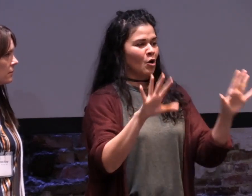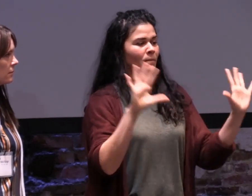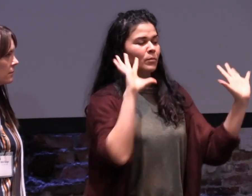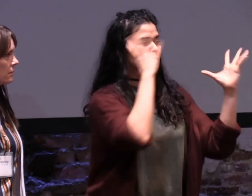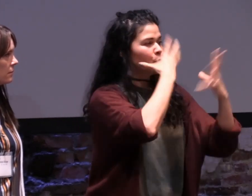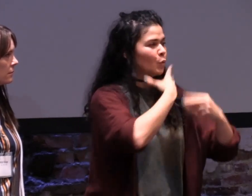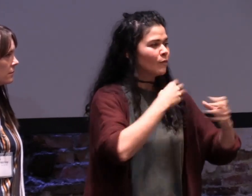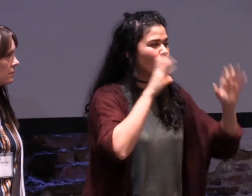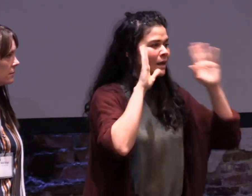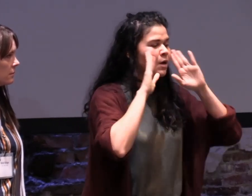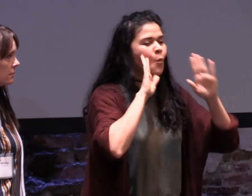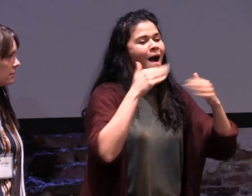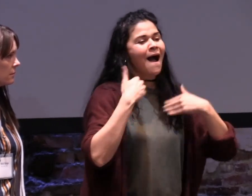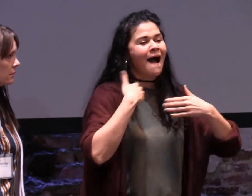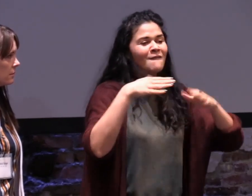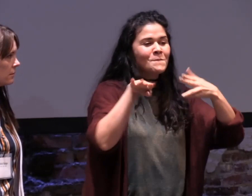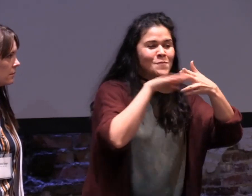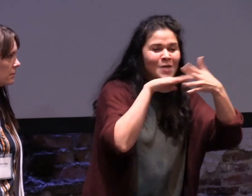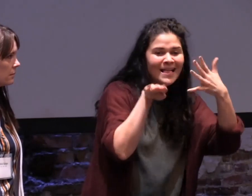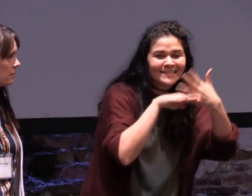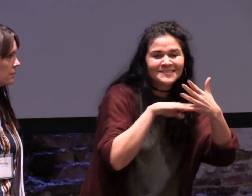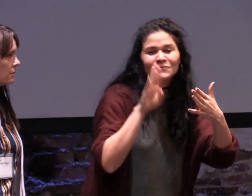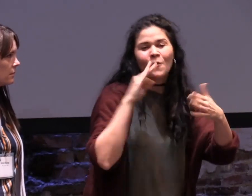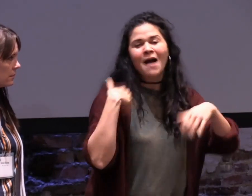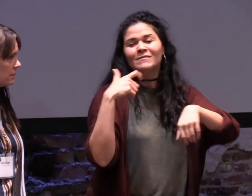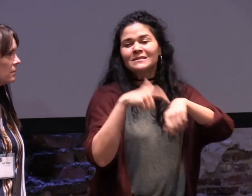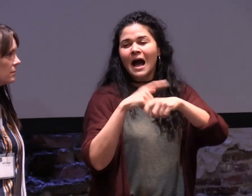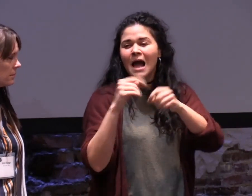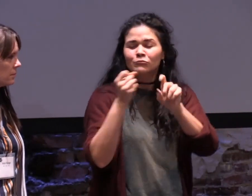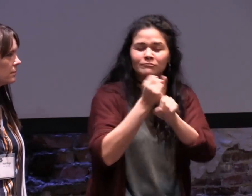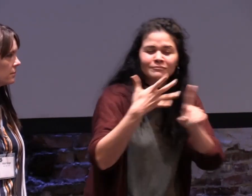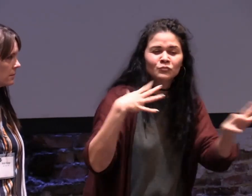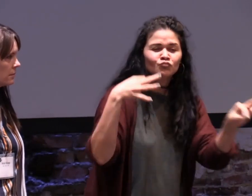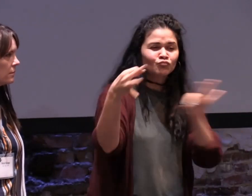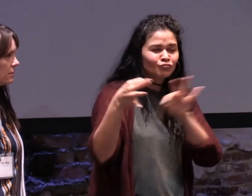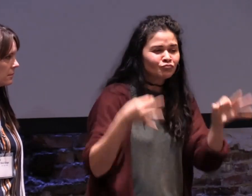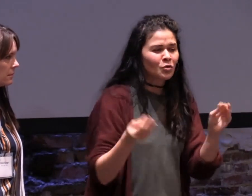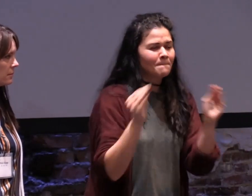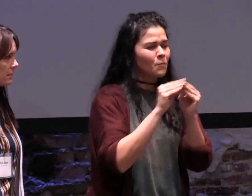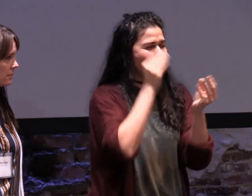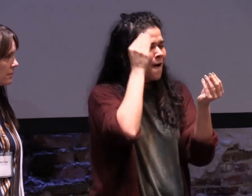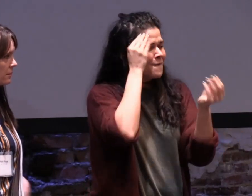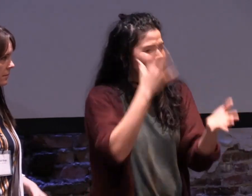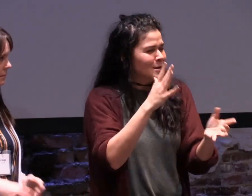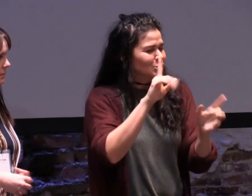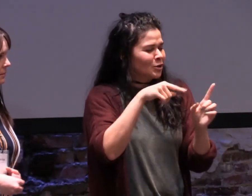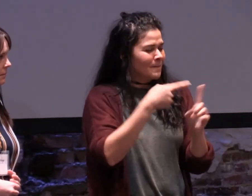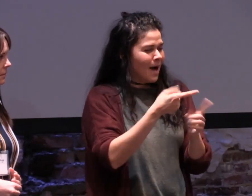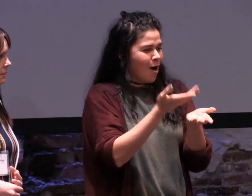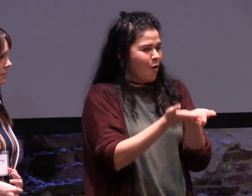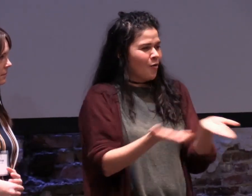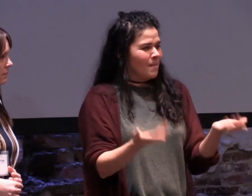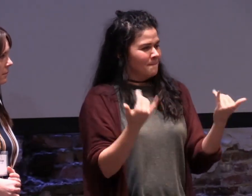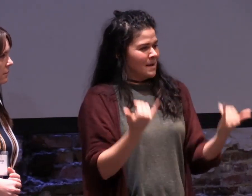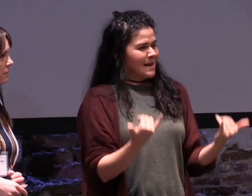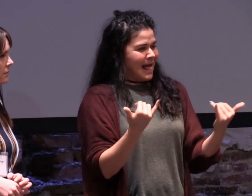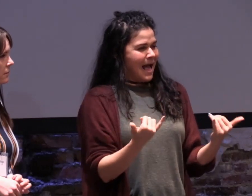your stories. They are unbelievable, beautiful stories to share, and during break time and other time throughout the day, you'll